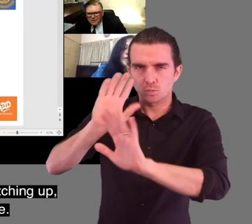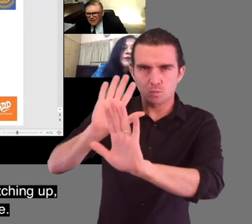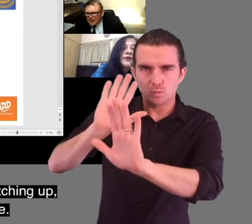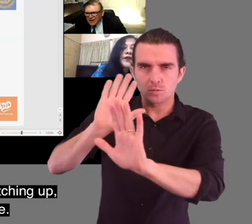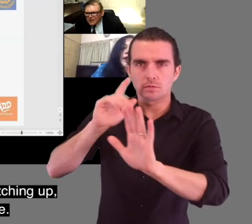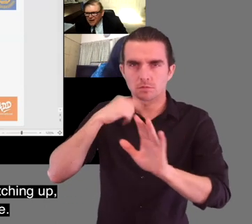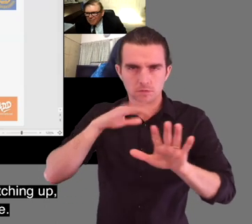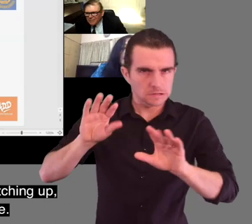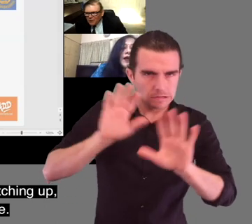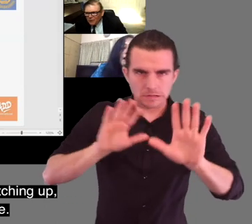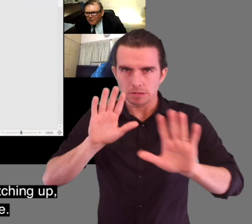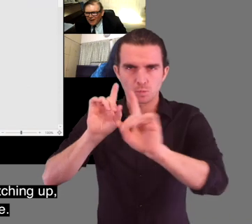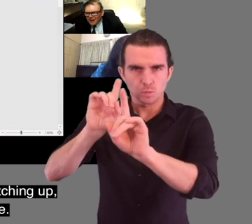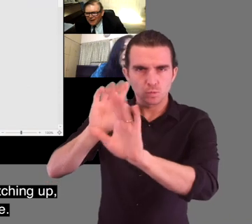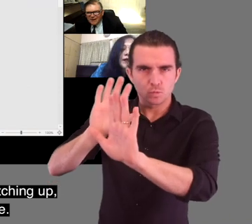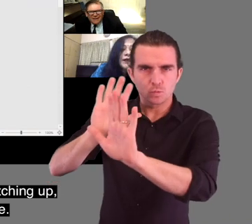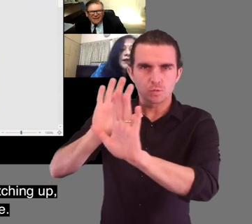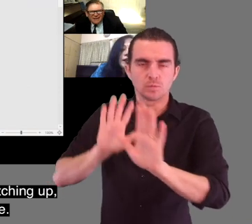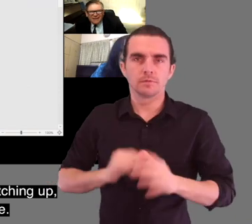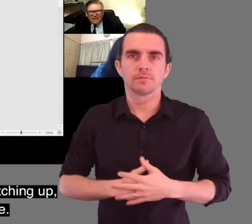I'm just catching up. Hold on a minute.